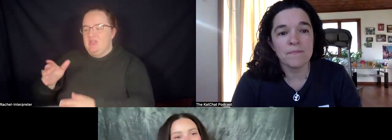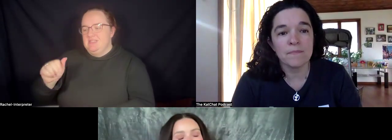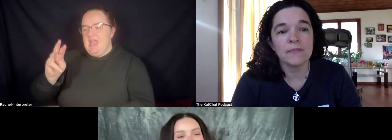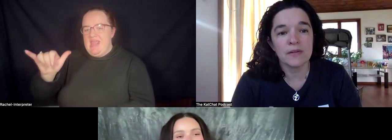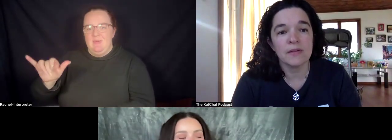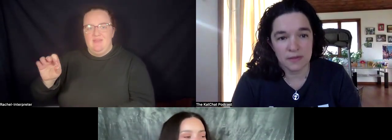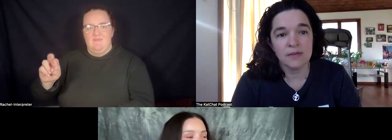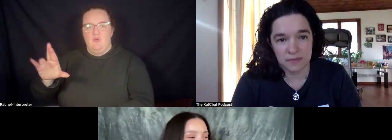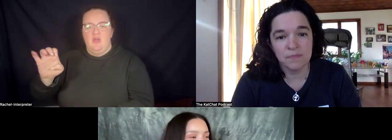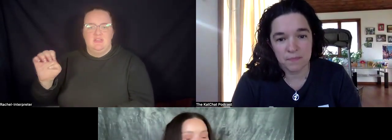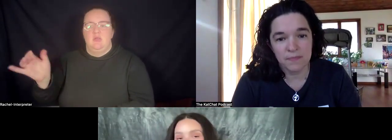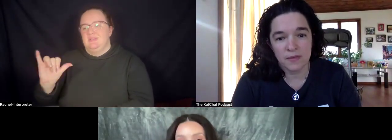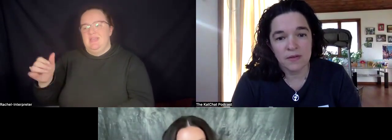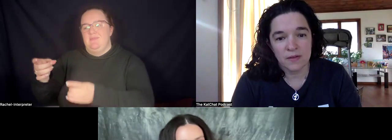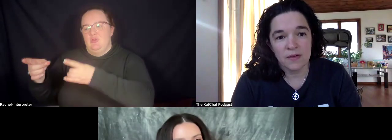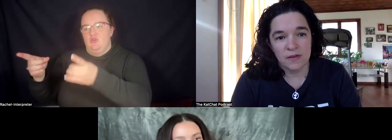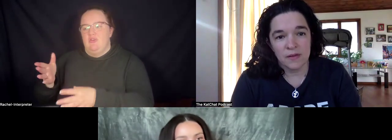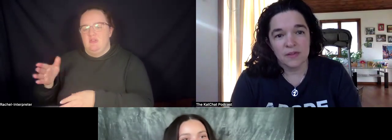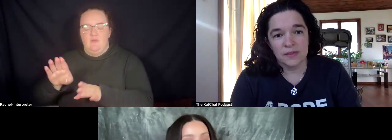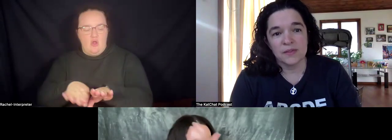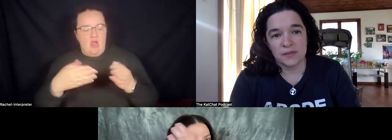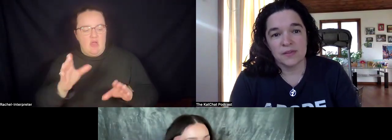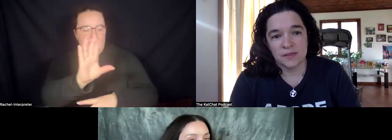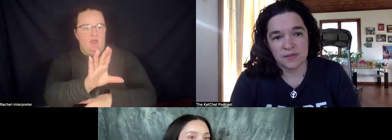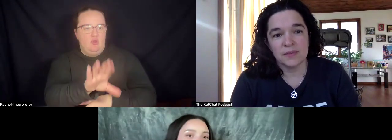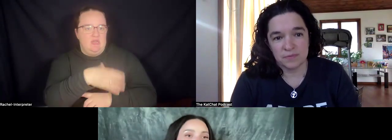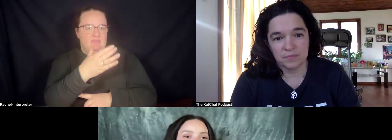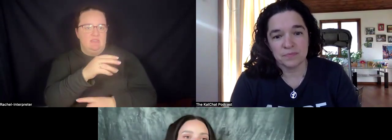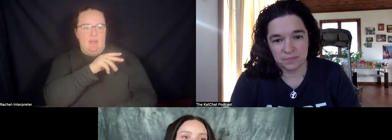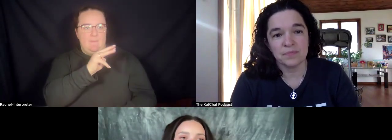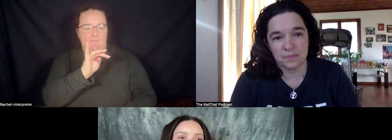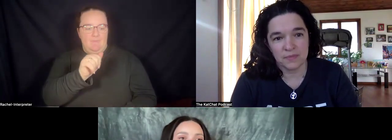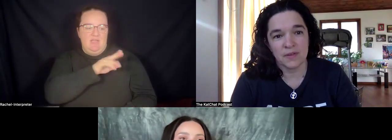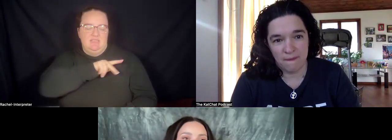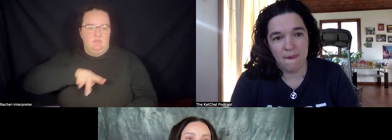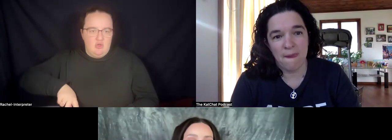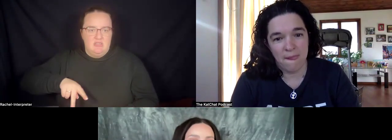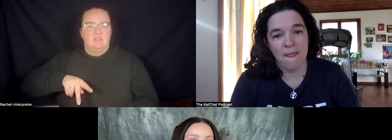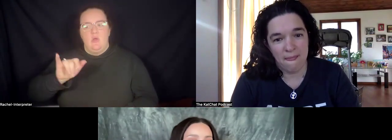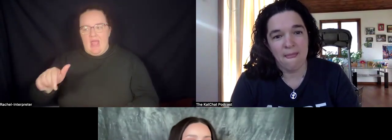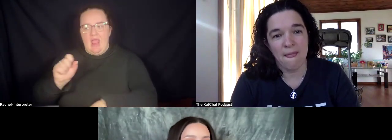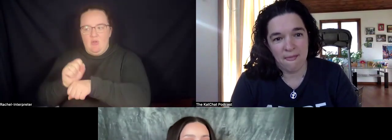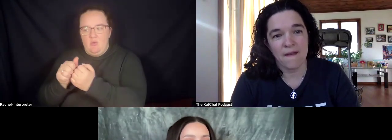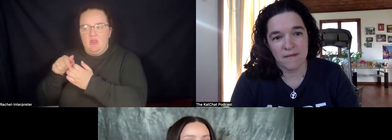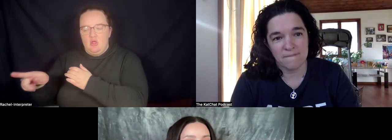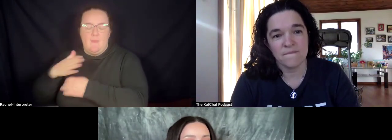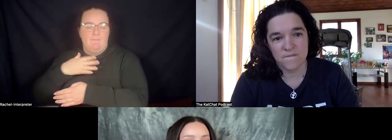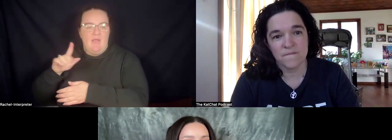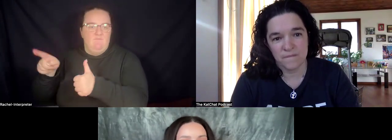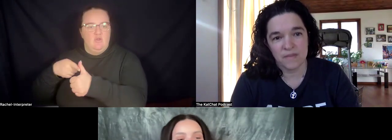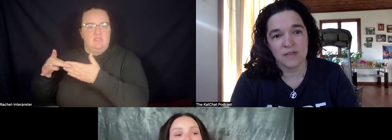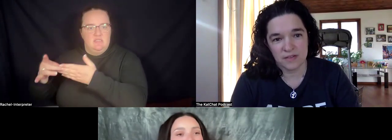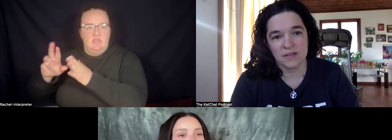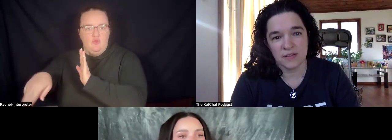director for Unwrapping Christmas Me as Prince. I got to work with her on that in my first lead role, and she really is